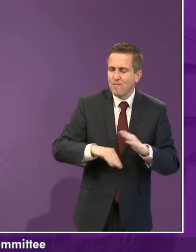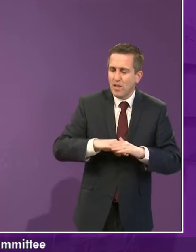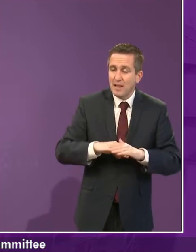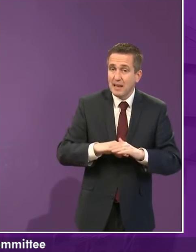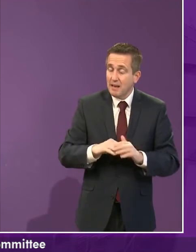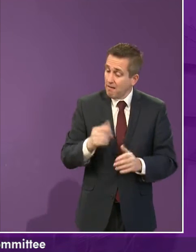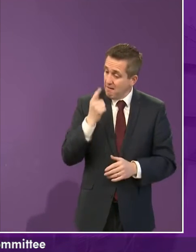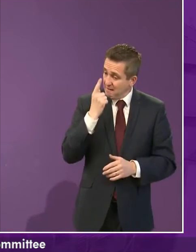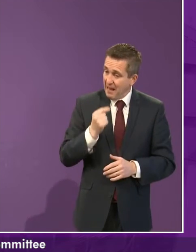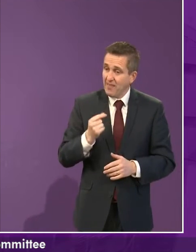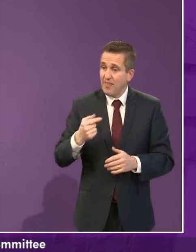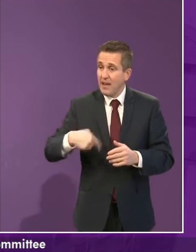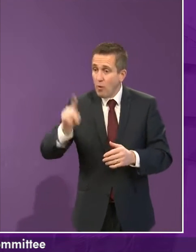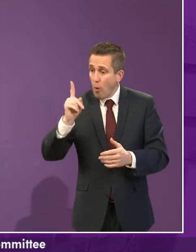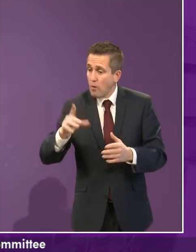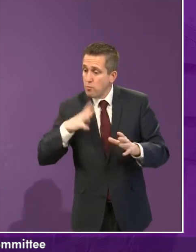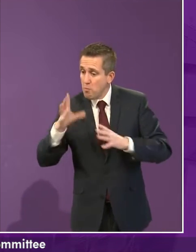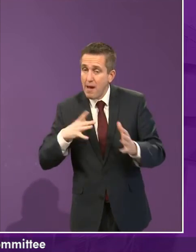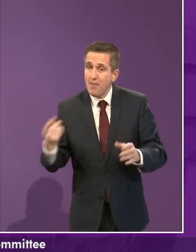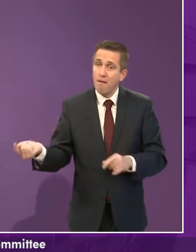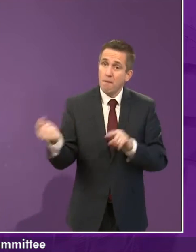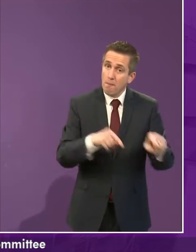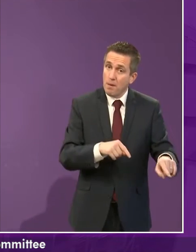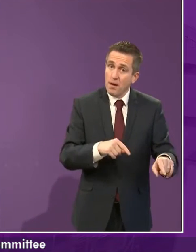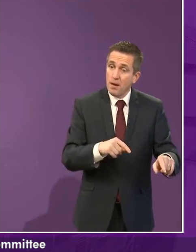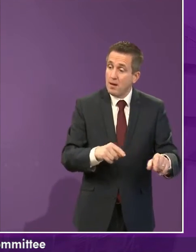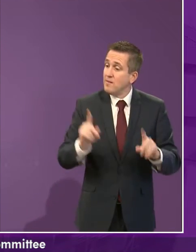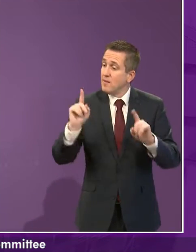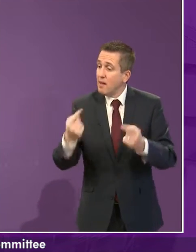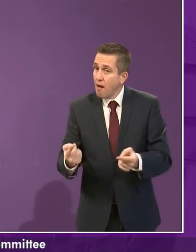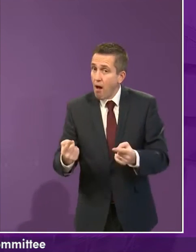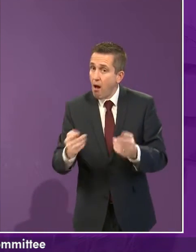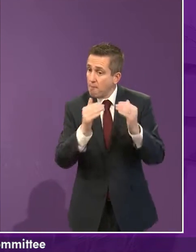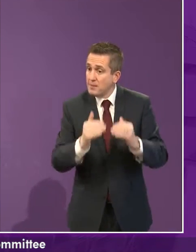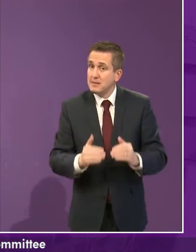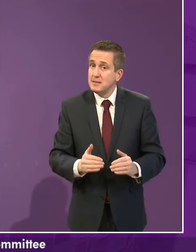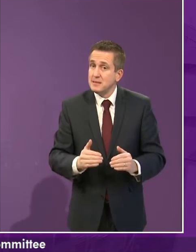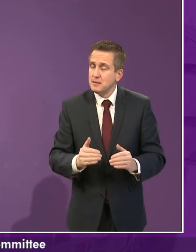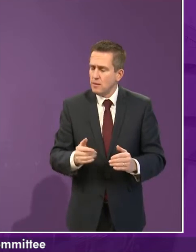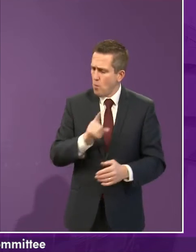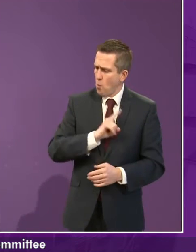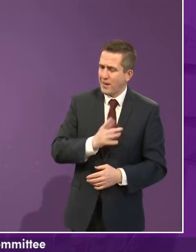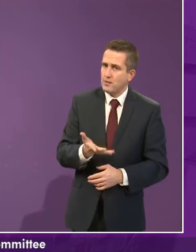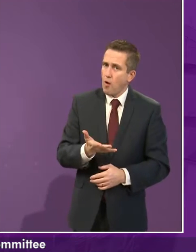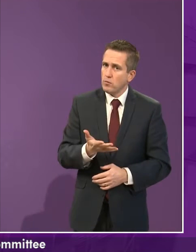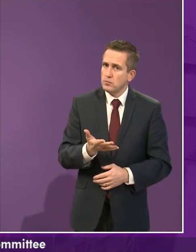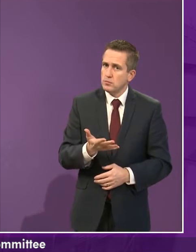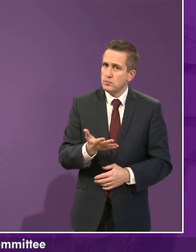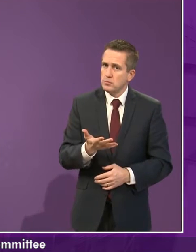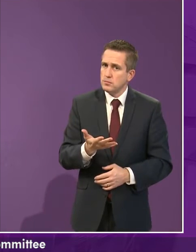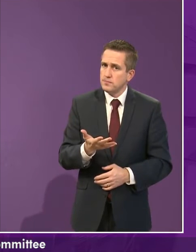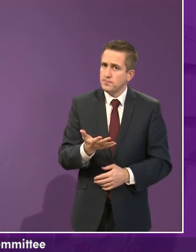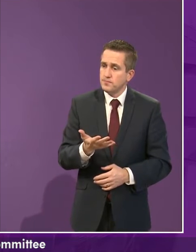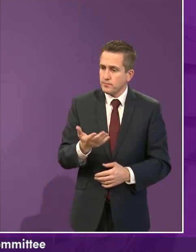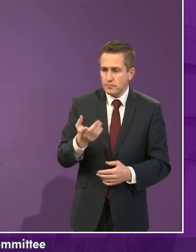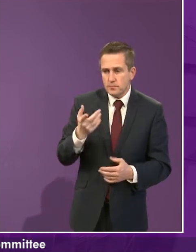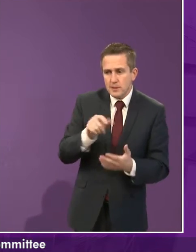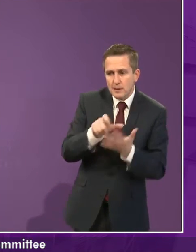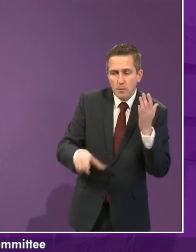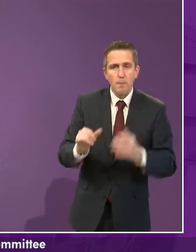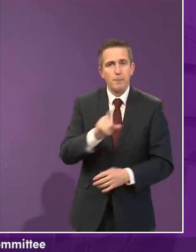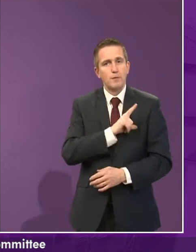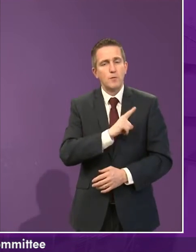they get there? And if they can't get there, is there an explanation? So disability